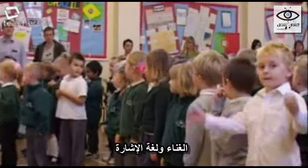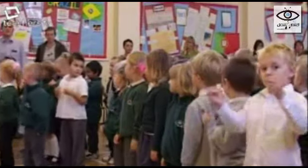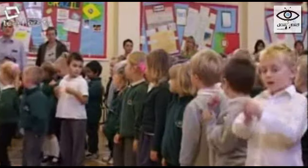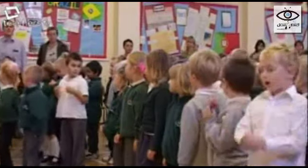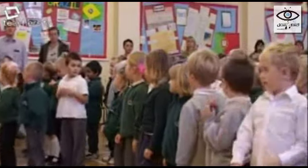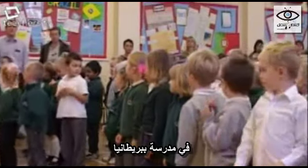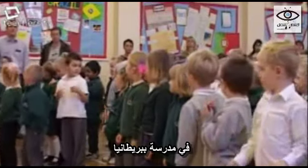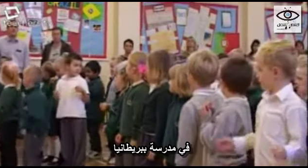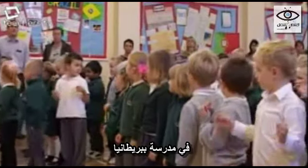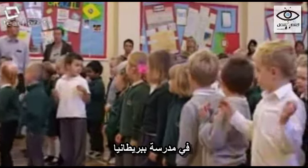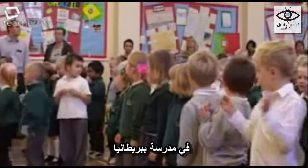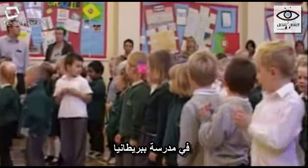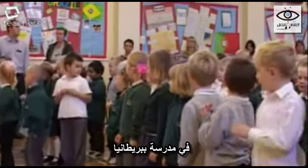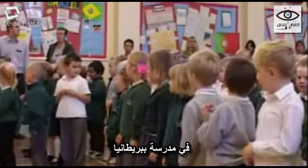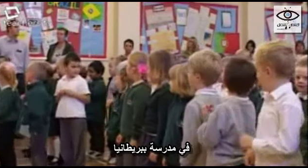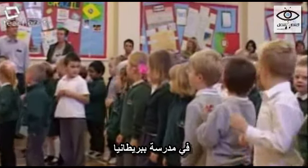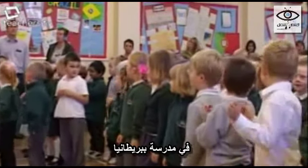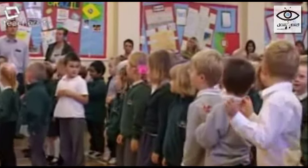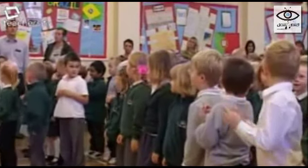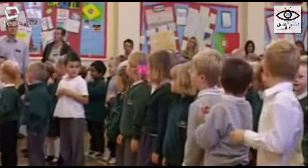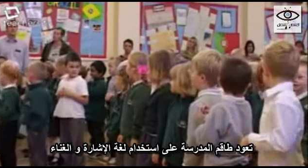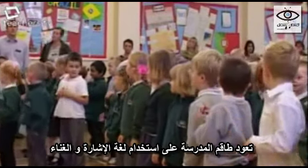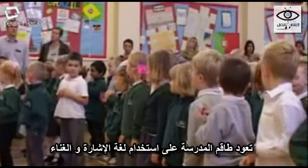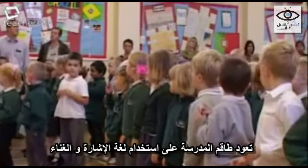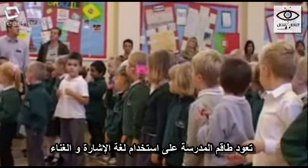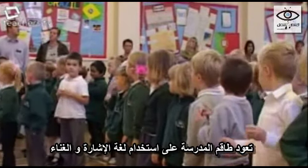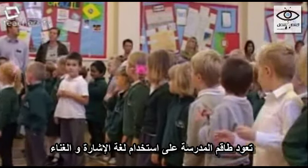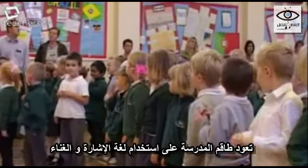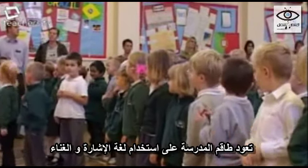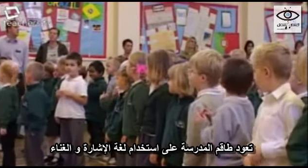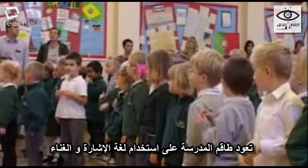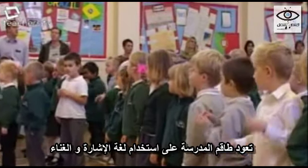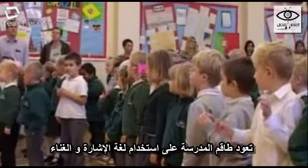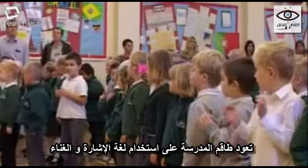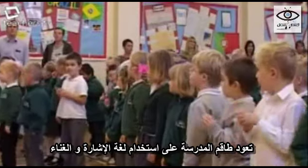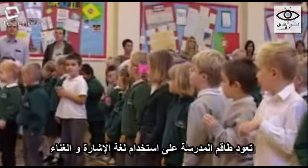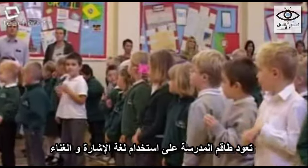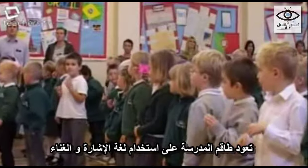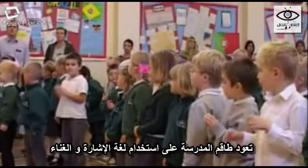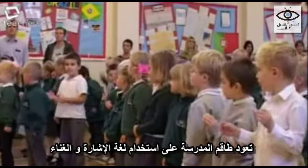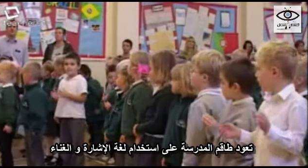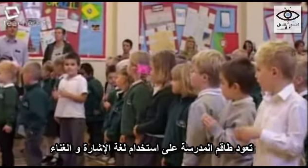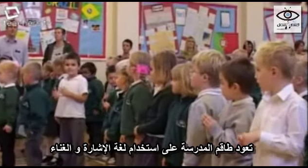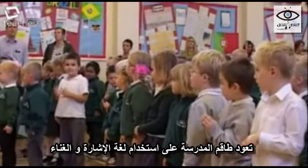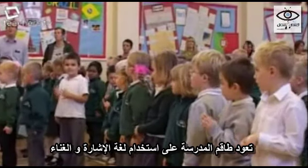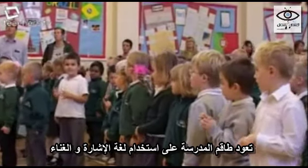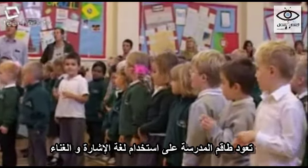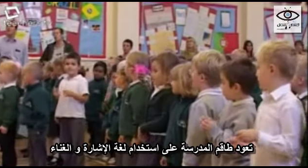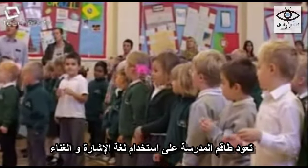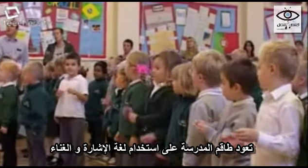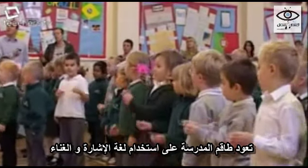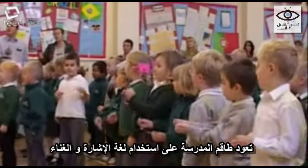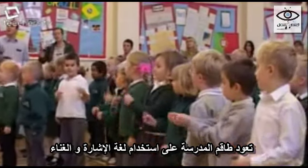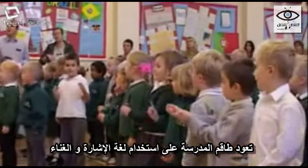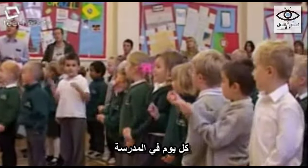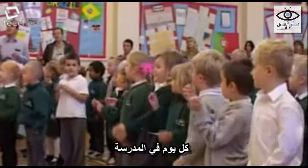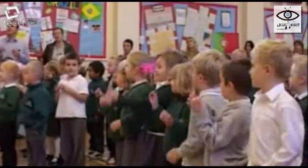At Carden Primary School in Brighton, pupils and staff use Makaton signing every day throughout the school.